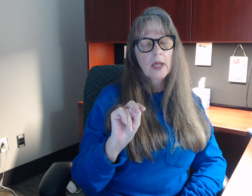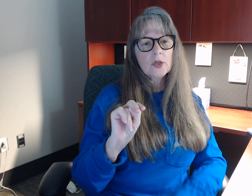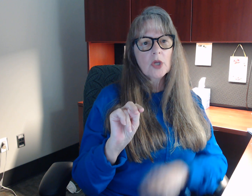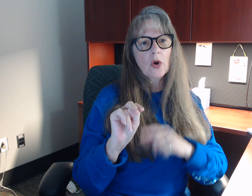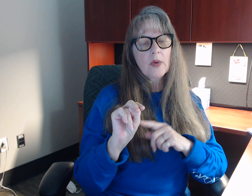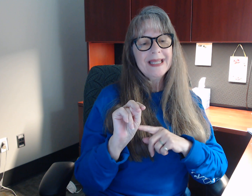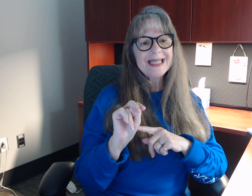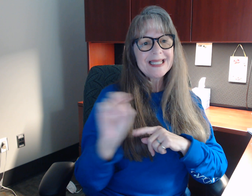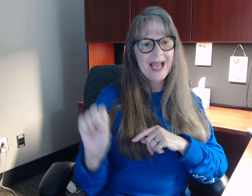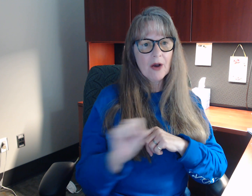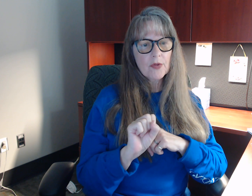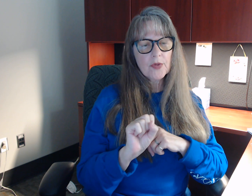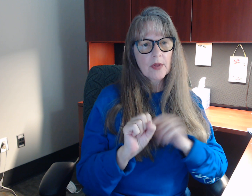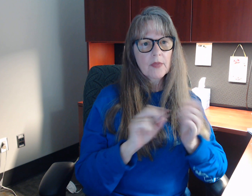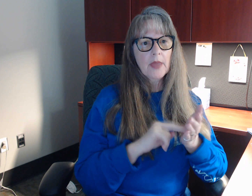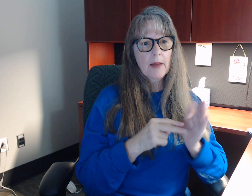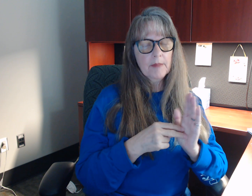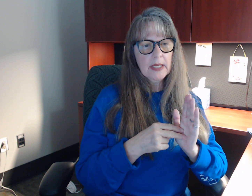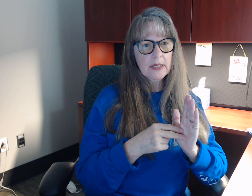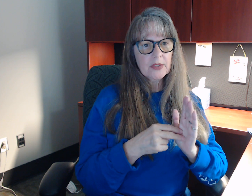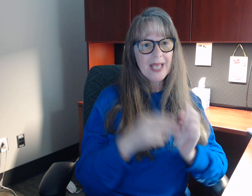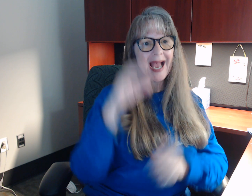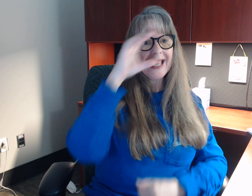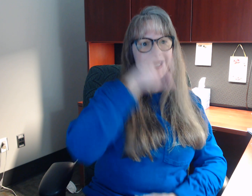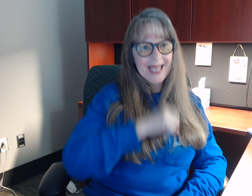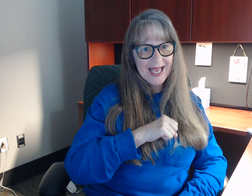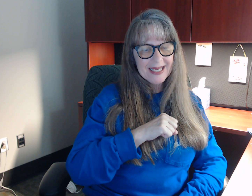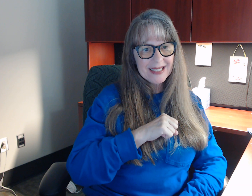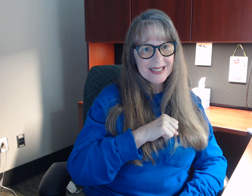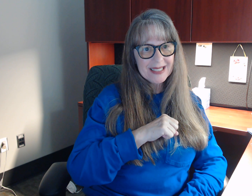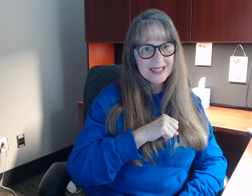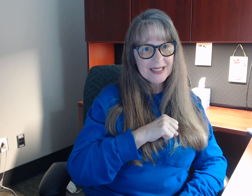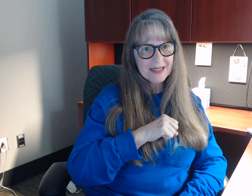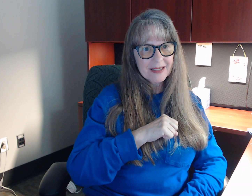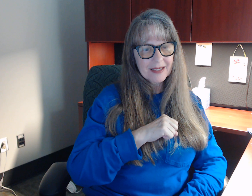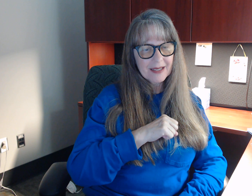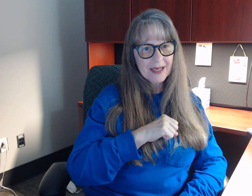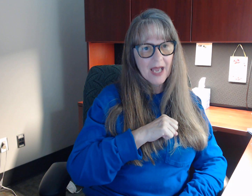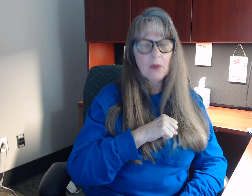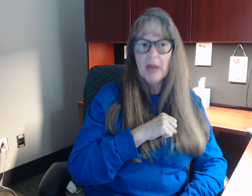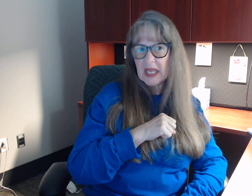So in the South, that means I guess, I reckon,